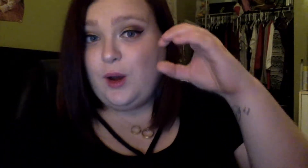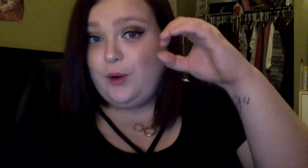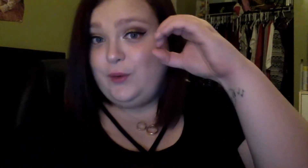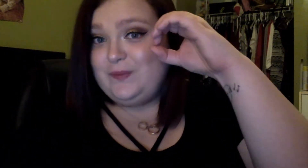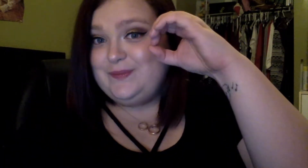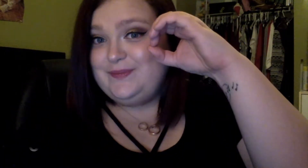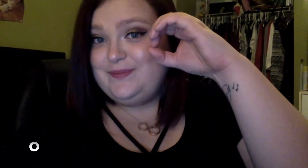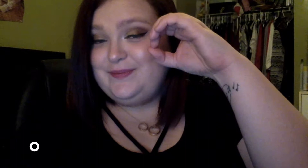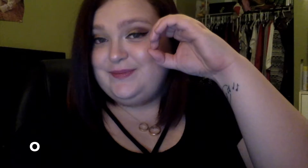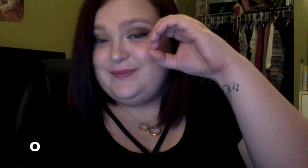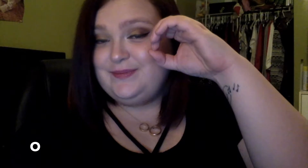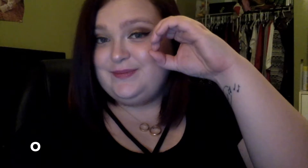O.